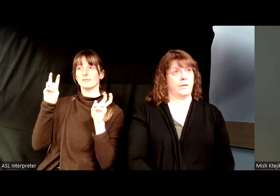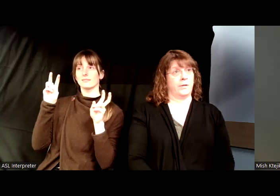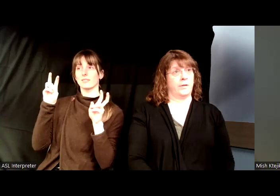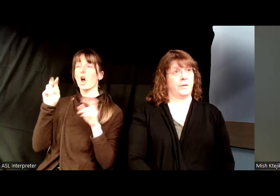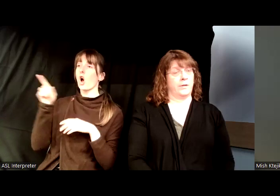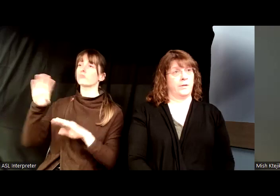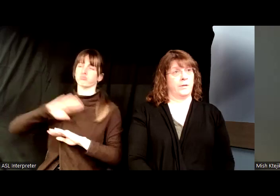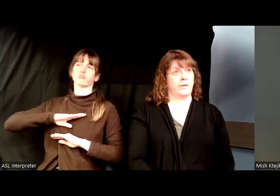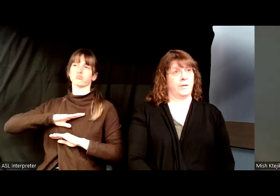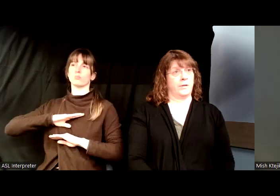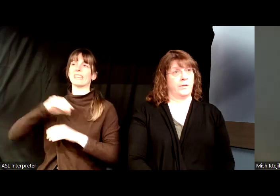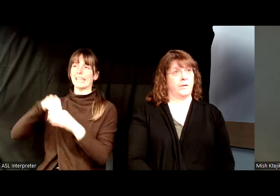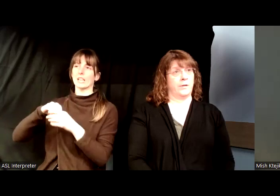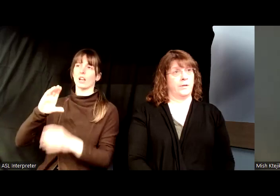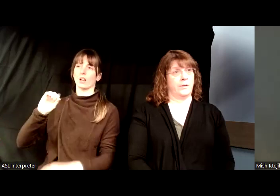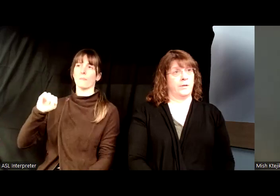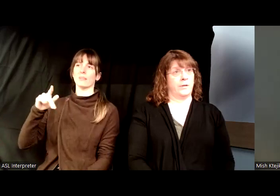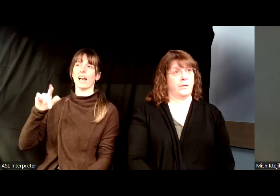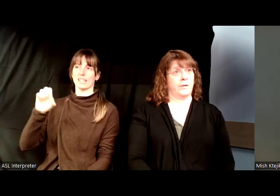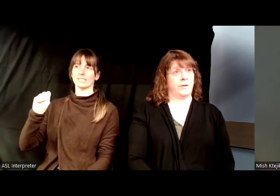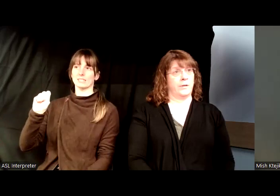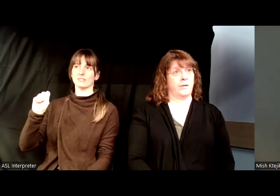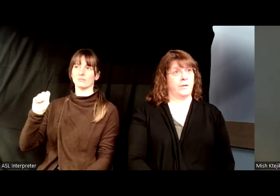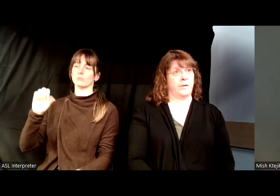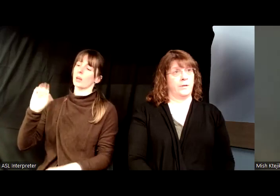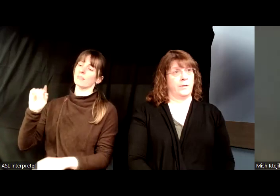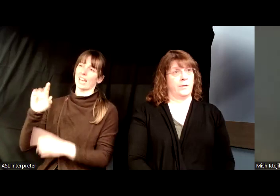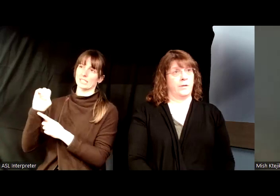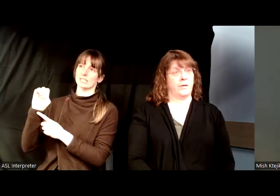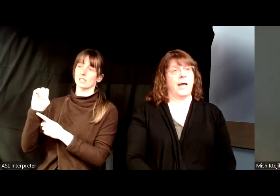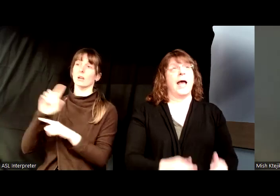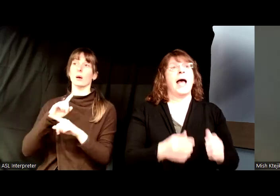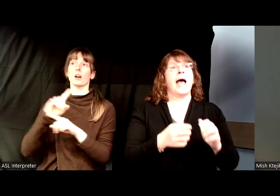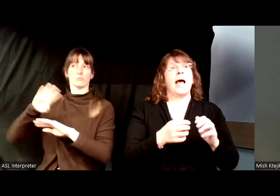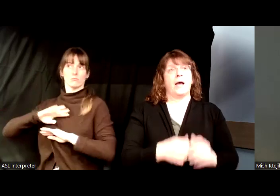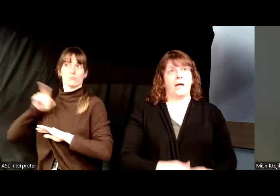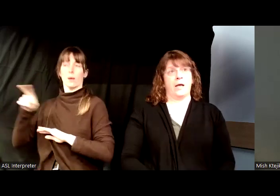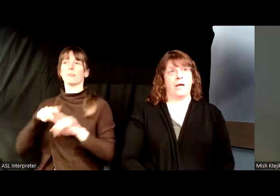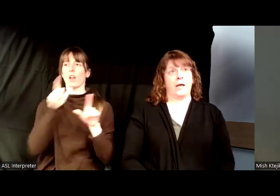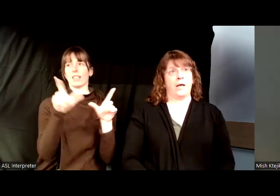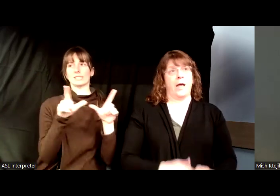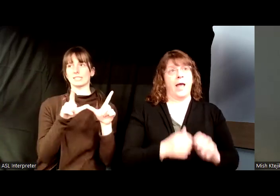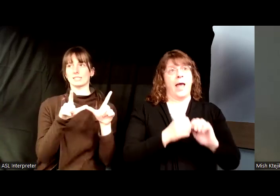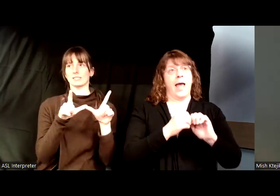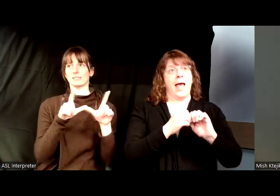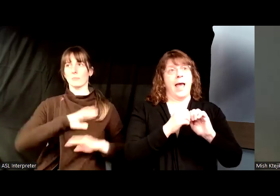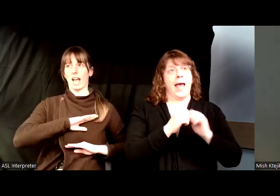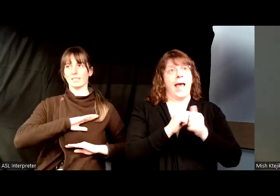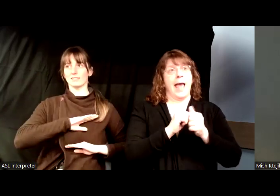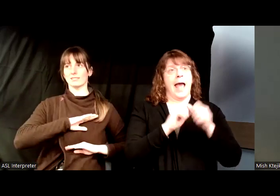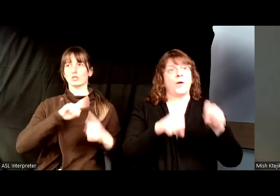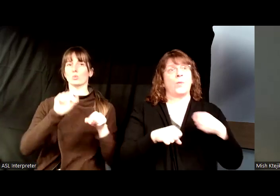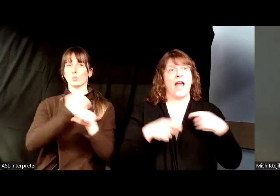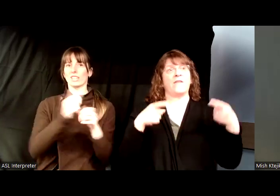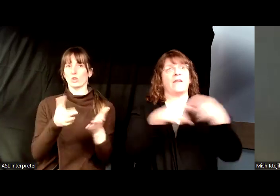ODE's purposes, but you wouldn't be in compliance with the licensure laws that require you to have a license in order to work in Oregon in